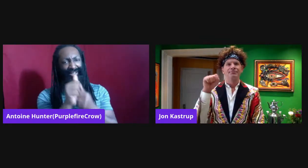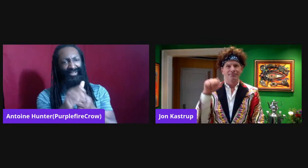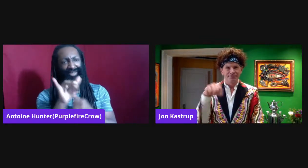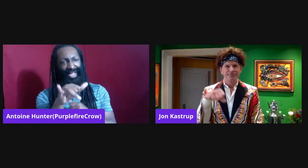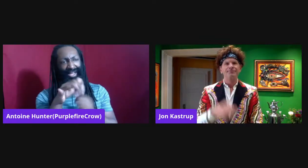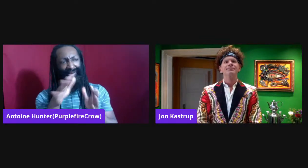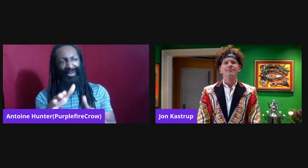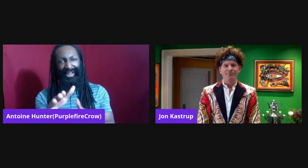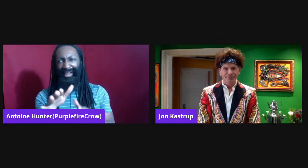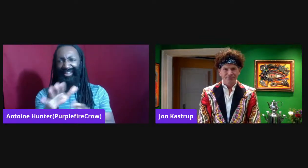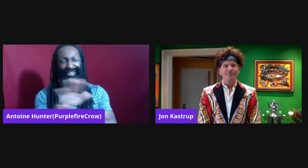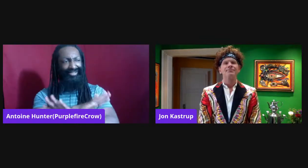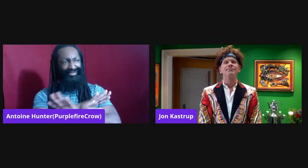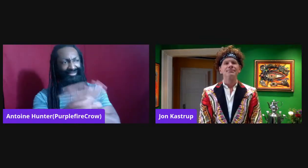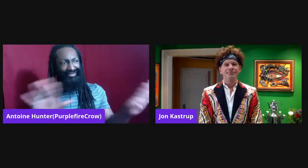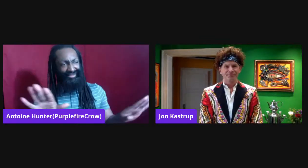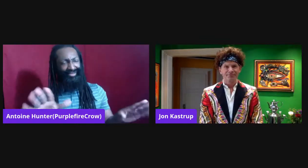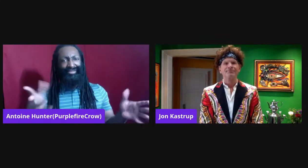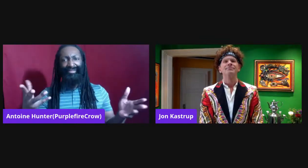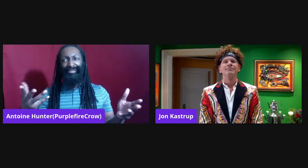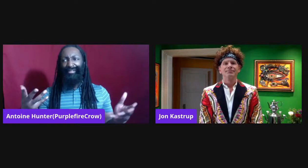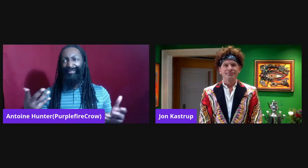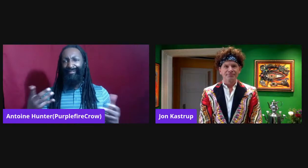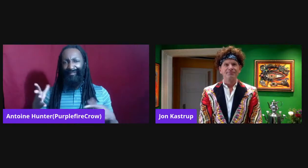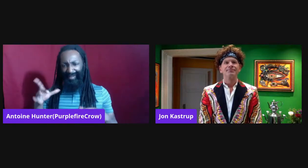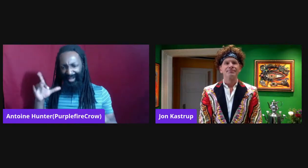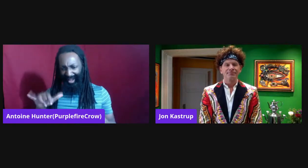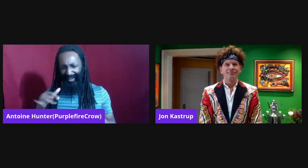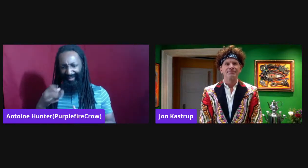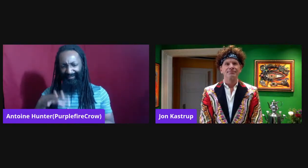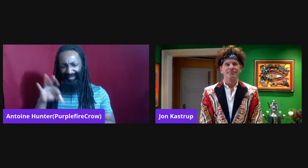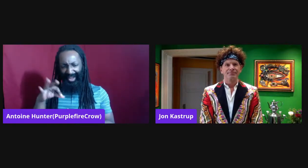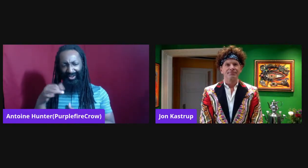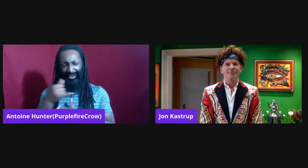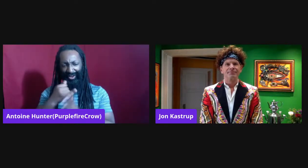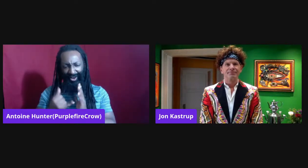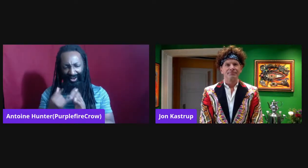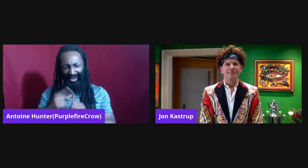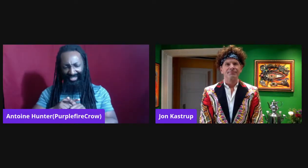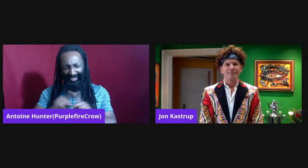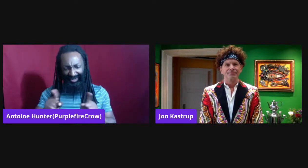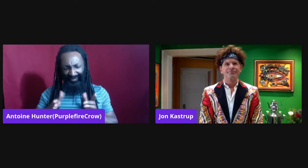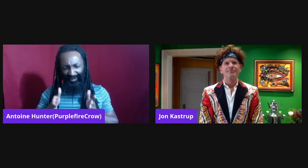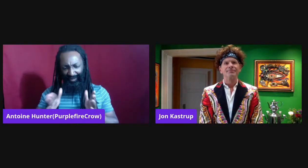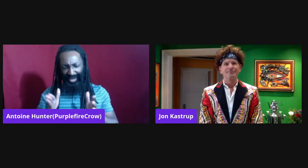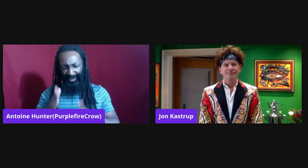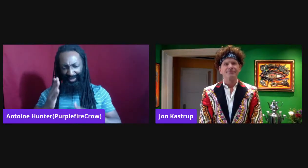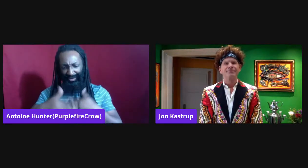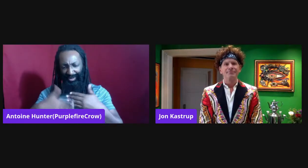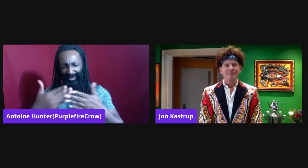avenues and paths to healing. And you found art,